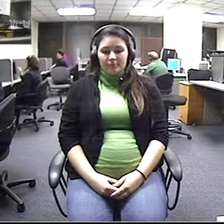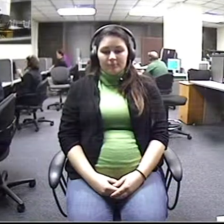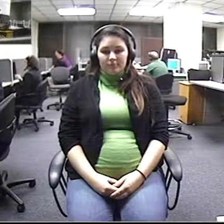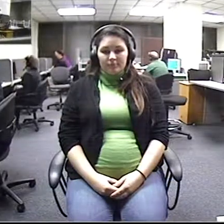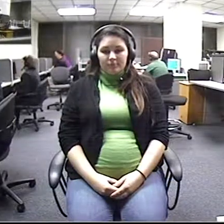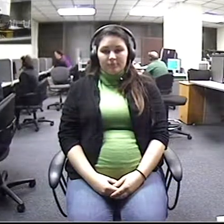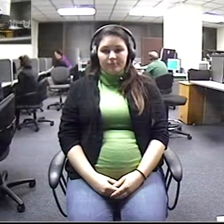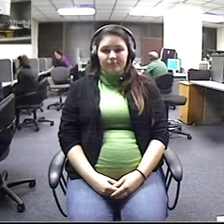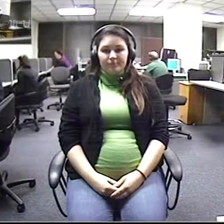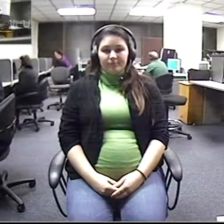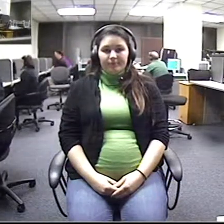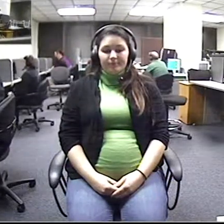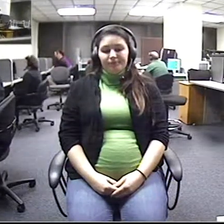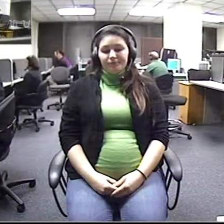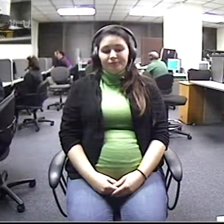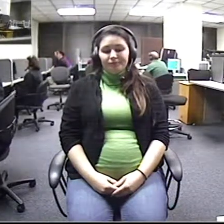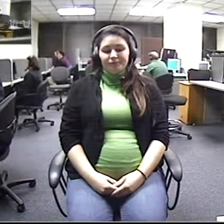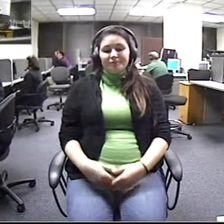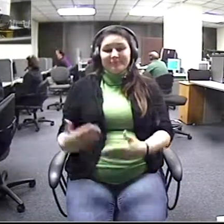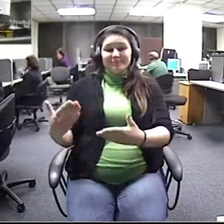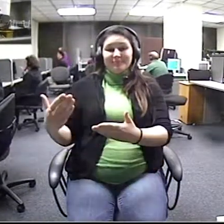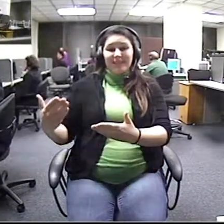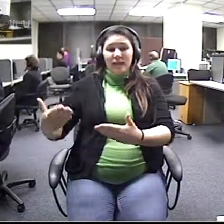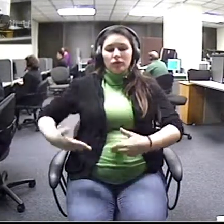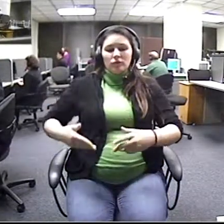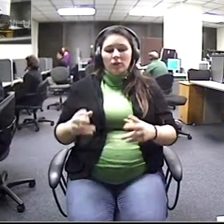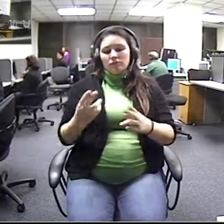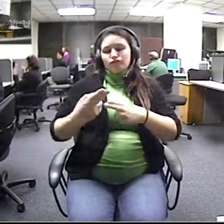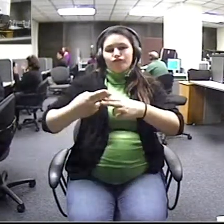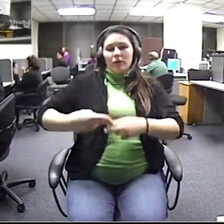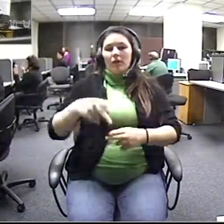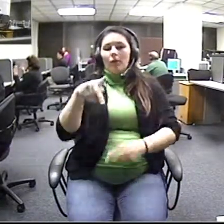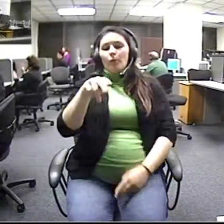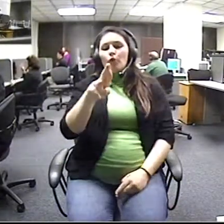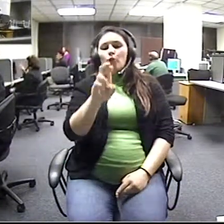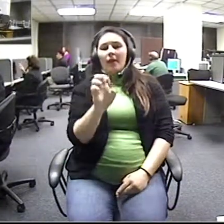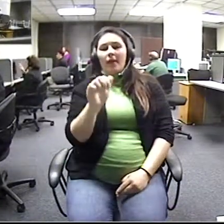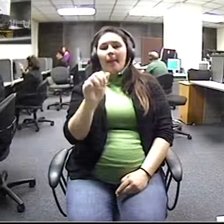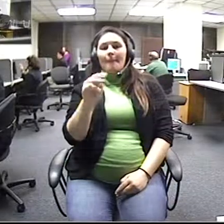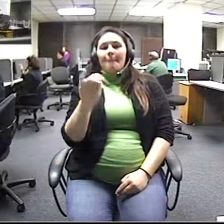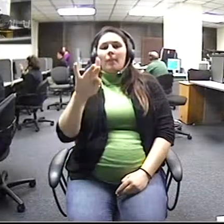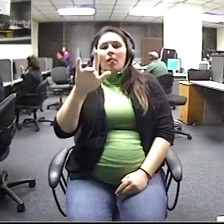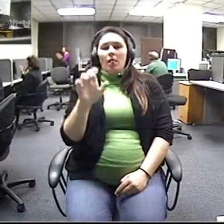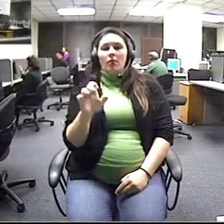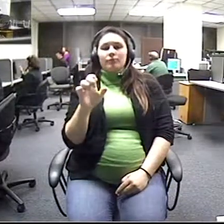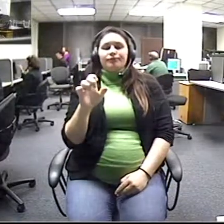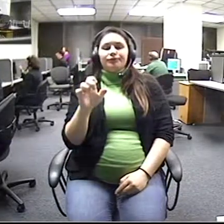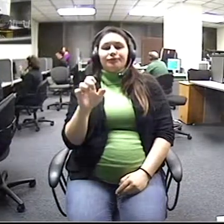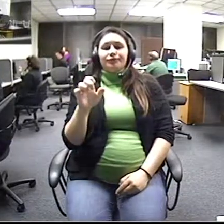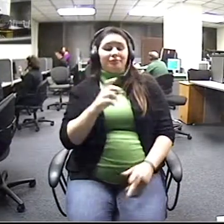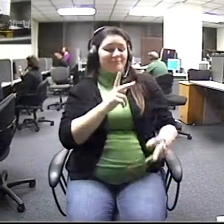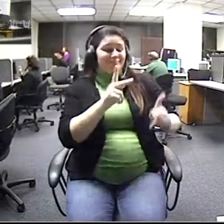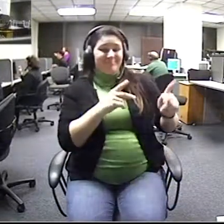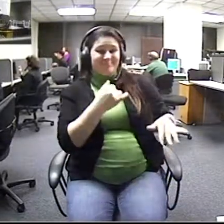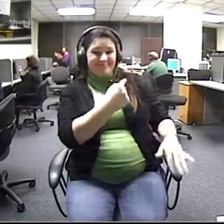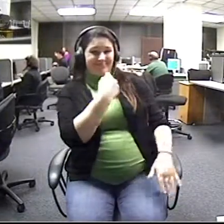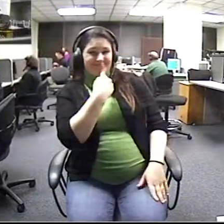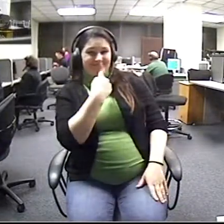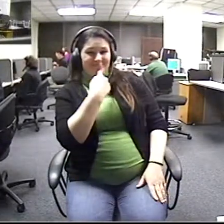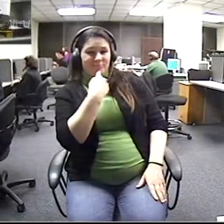In an introduction called the Preamble, the delegate stated the general purposes and intentions of the